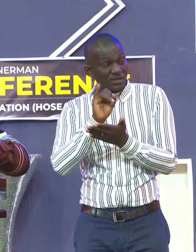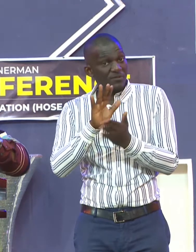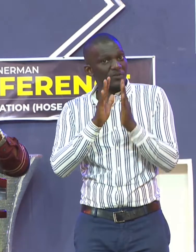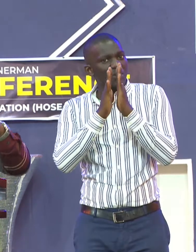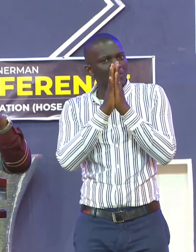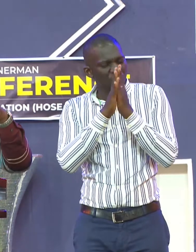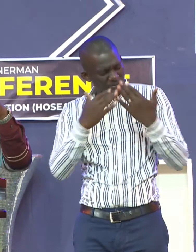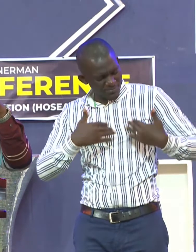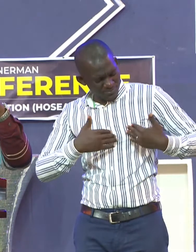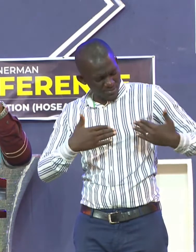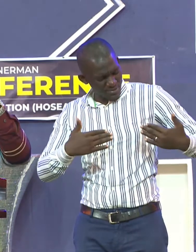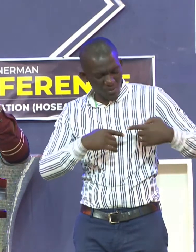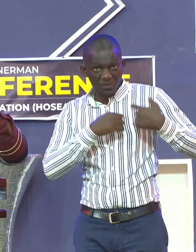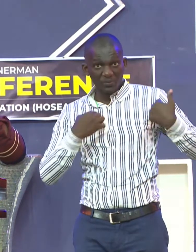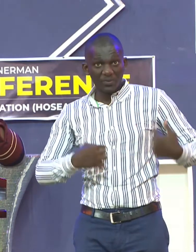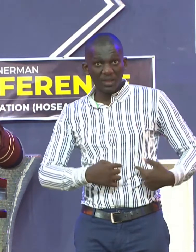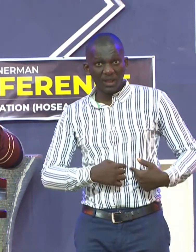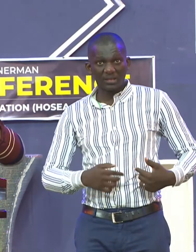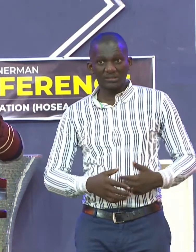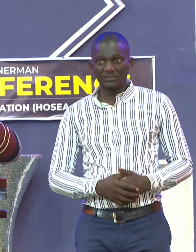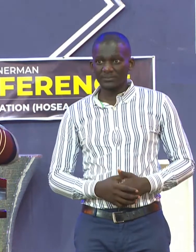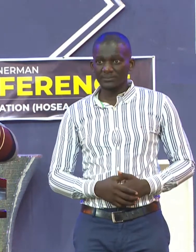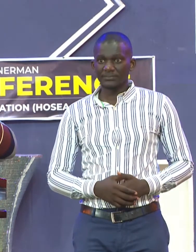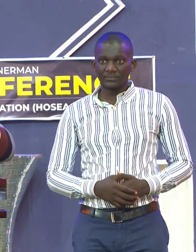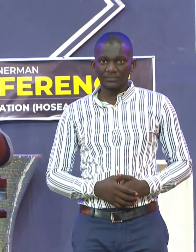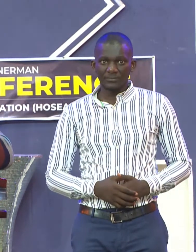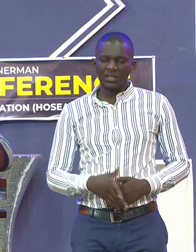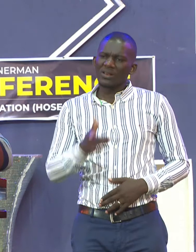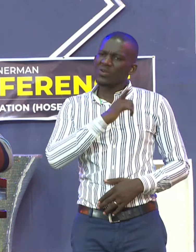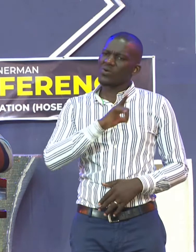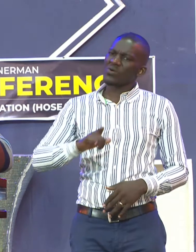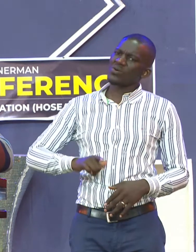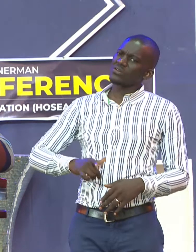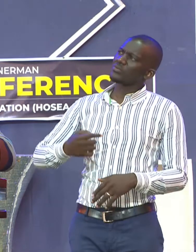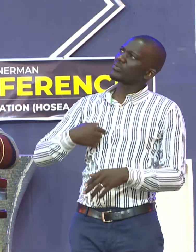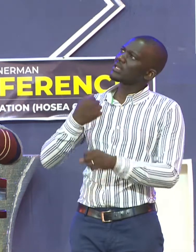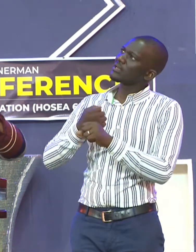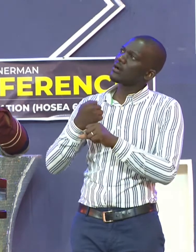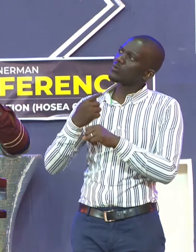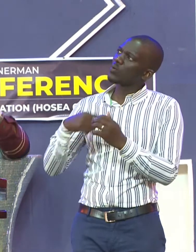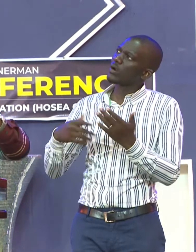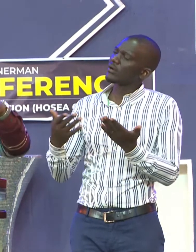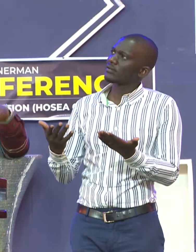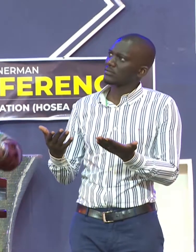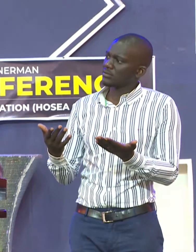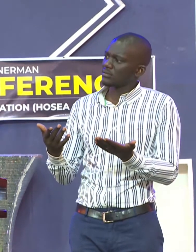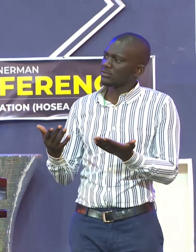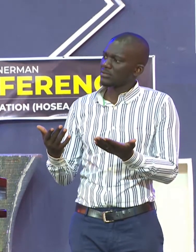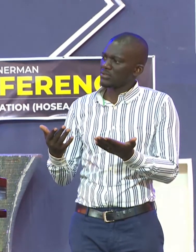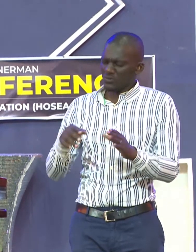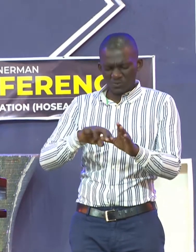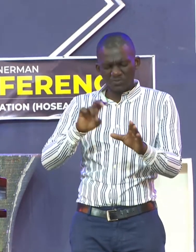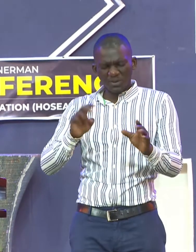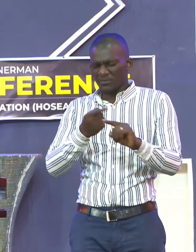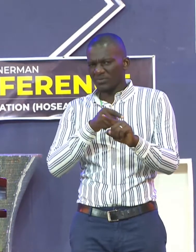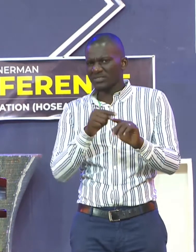If the Lord helps you more so in praying in an open heart, Mukama, the next question should be, Lord, what should I have to do